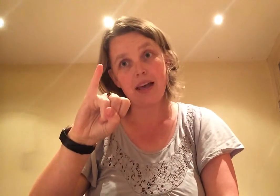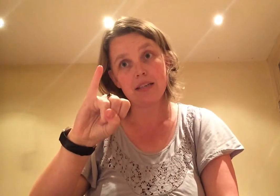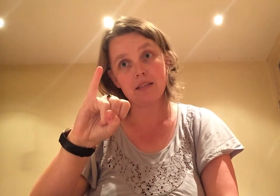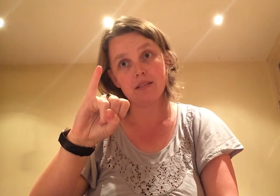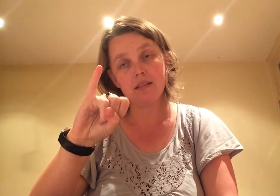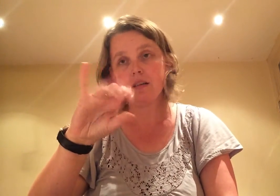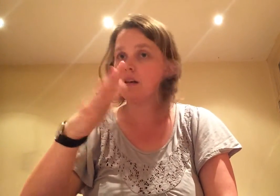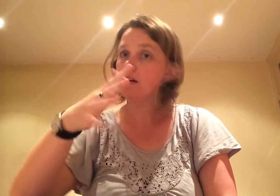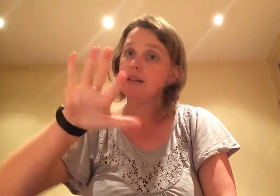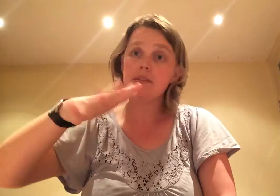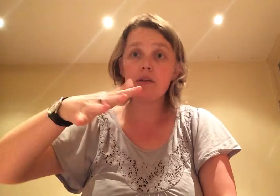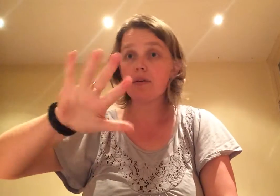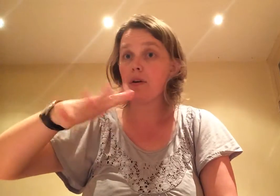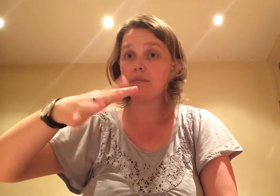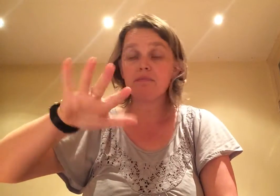bad, so-so.